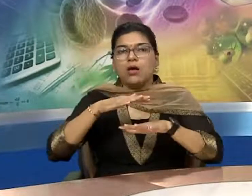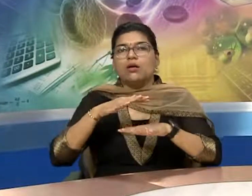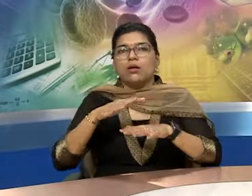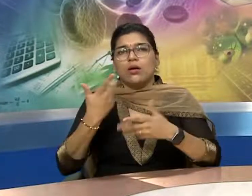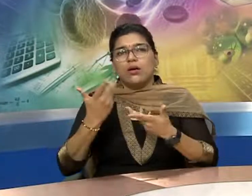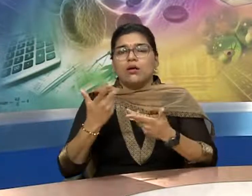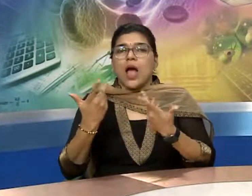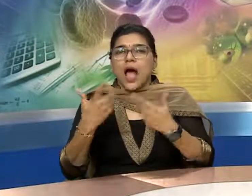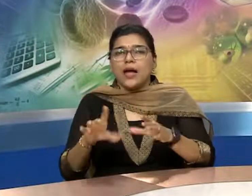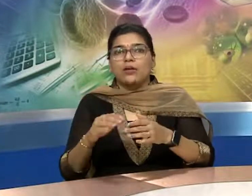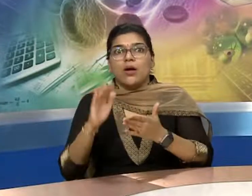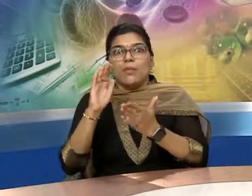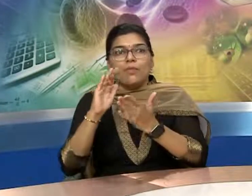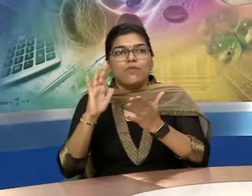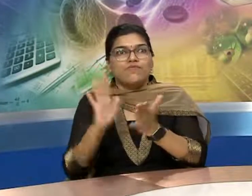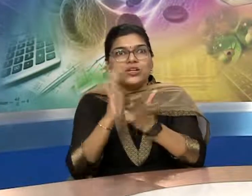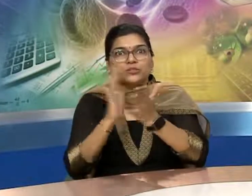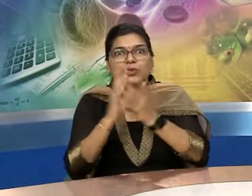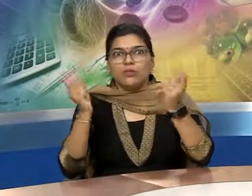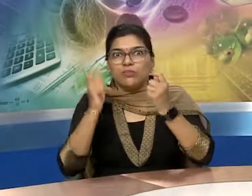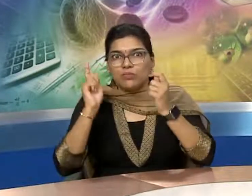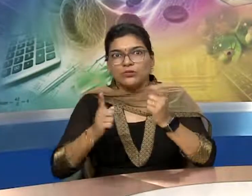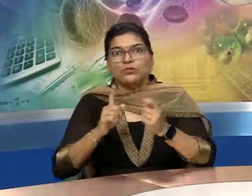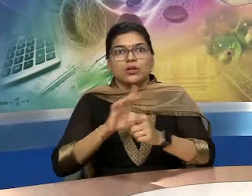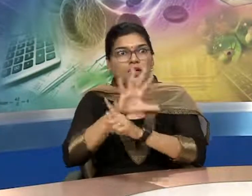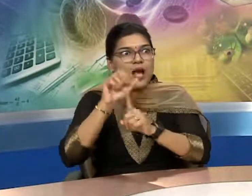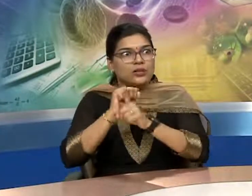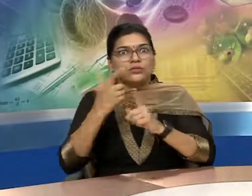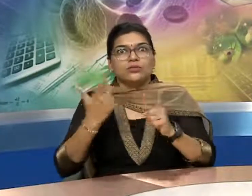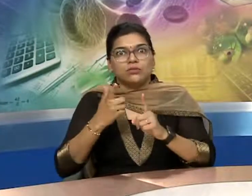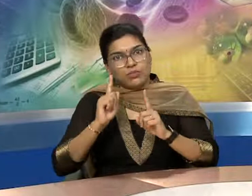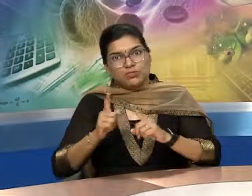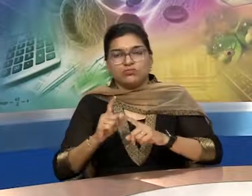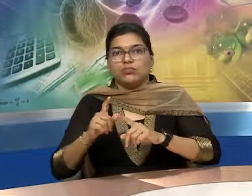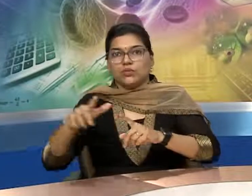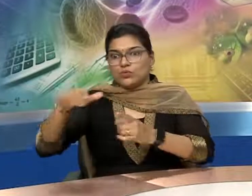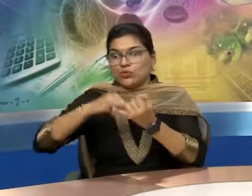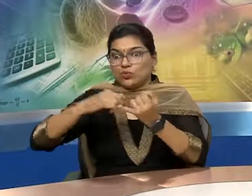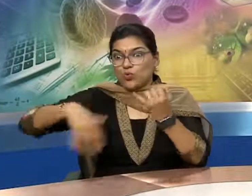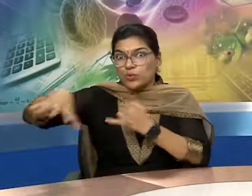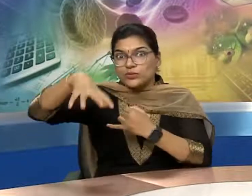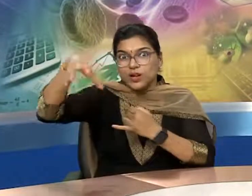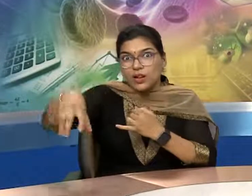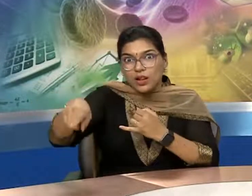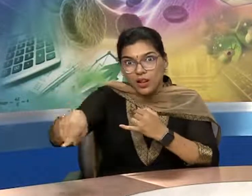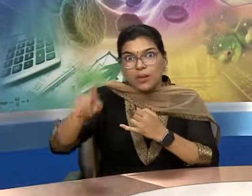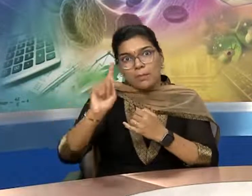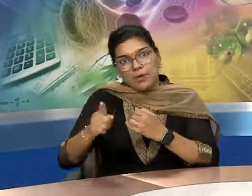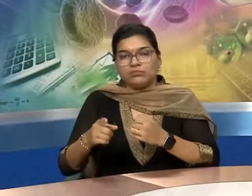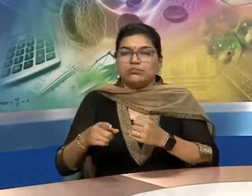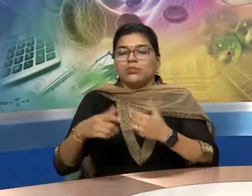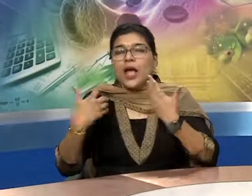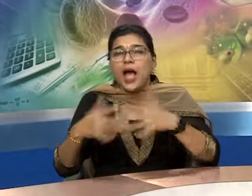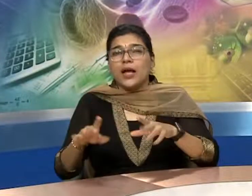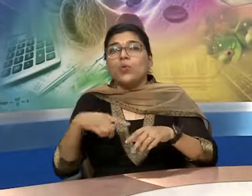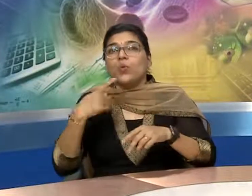the cultural enrichment of the society by organizing